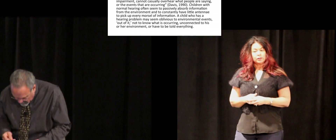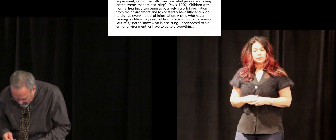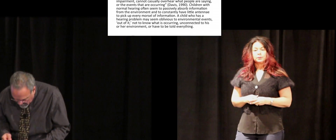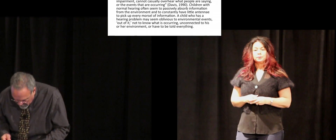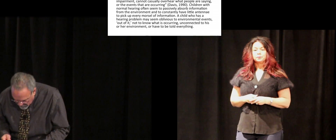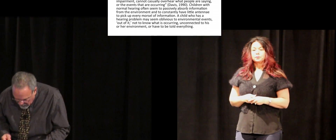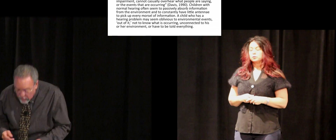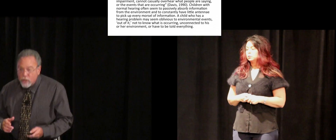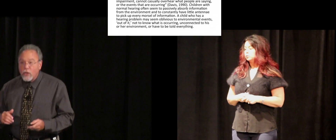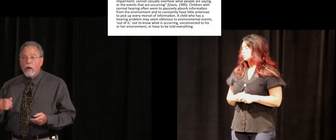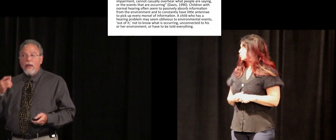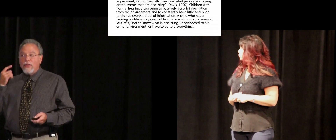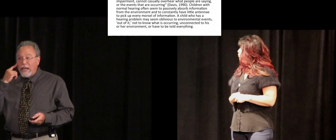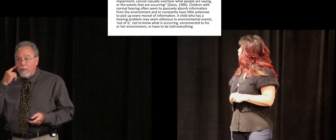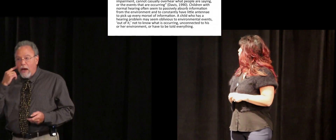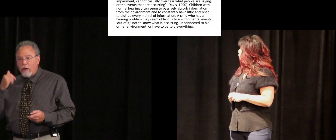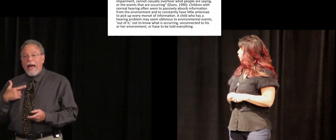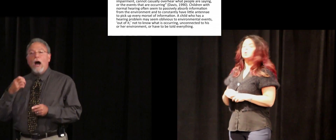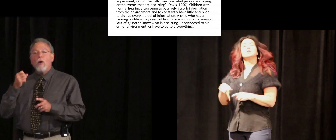touching.